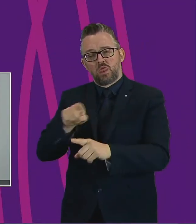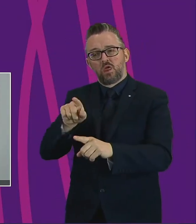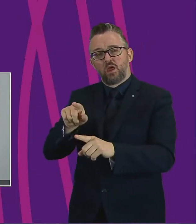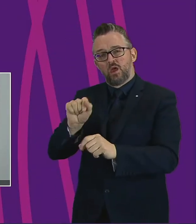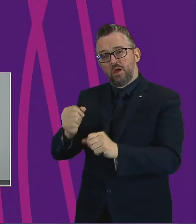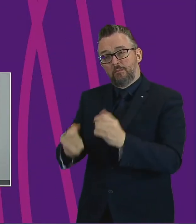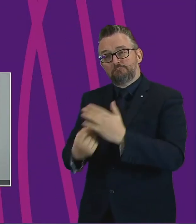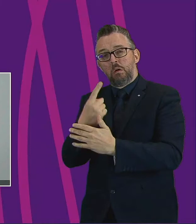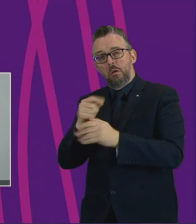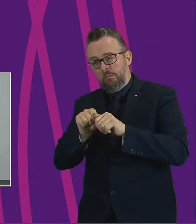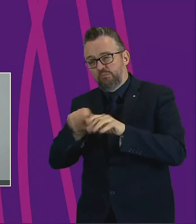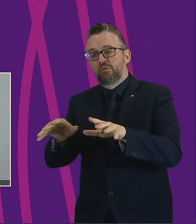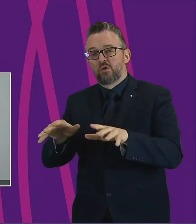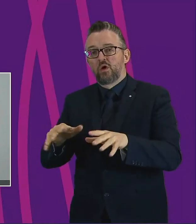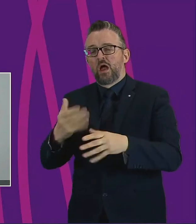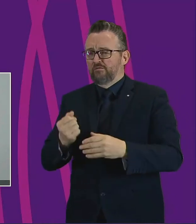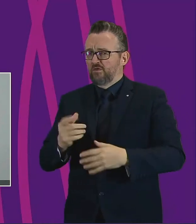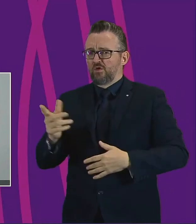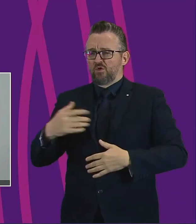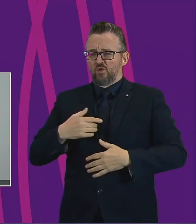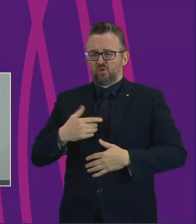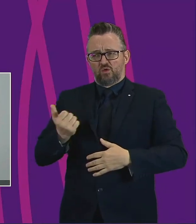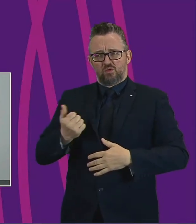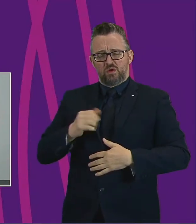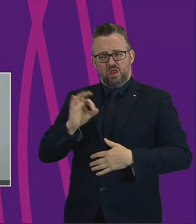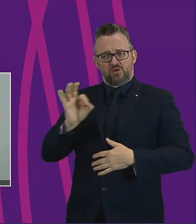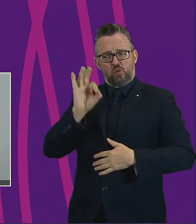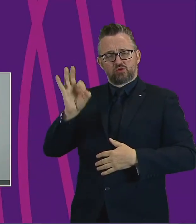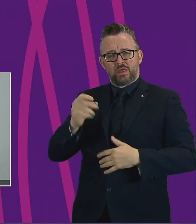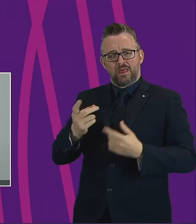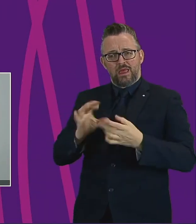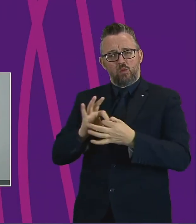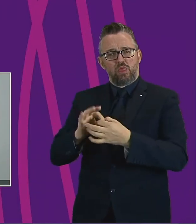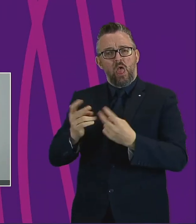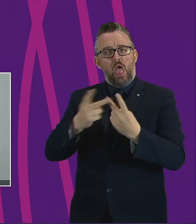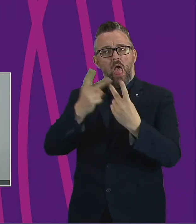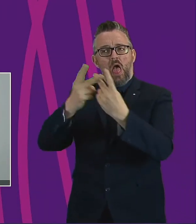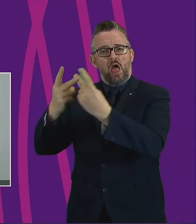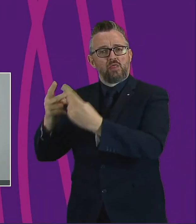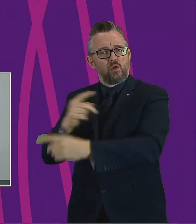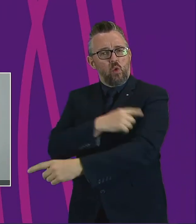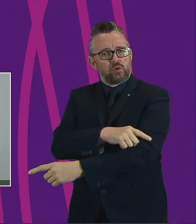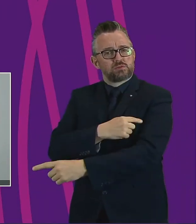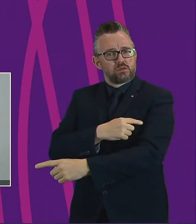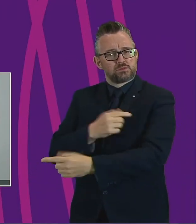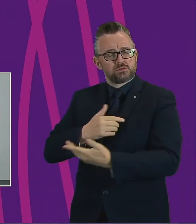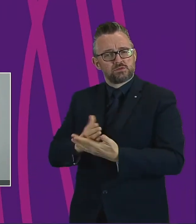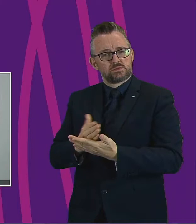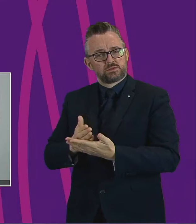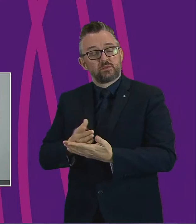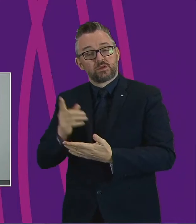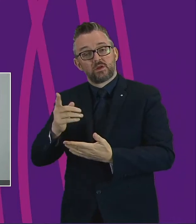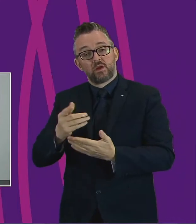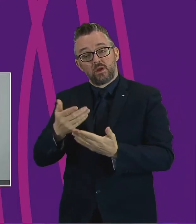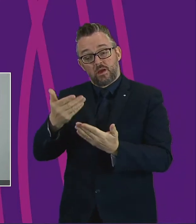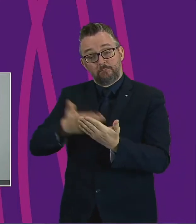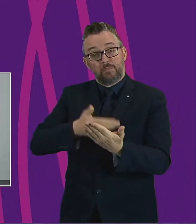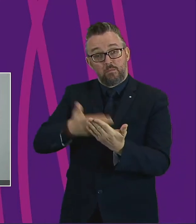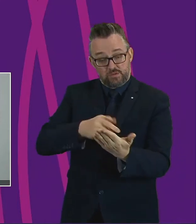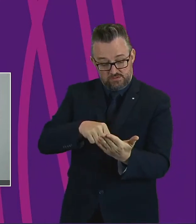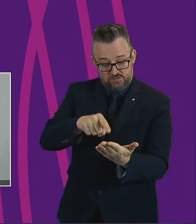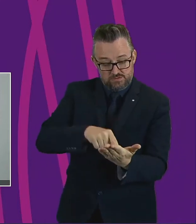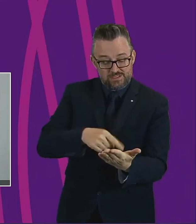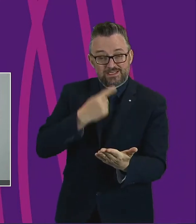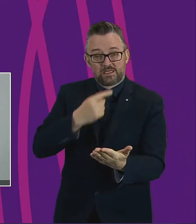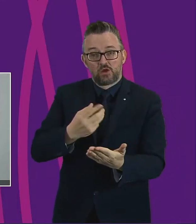about the safety of other hospitals and healthcare settings in Scotland. Health Board papers confirm that over 20